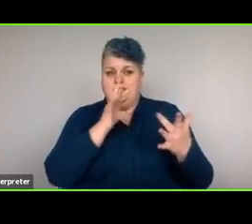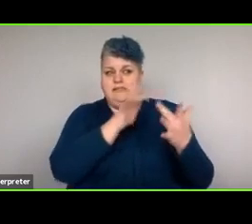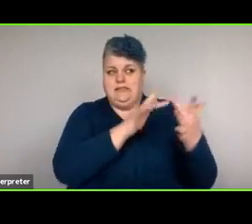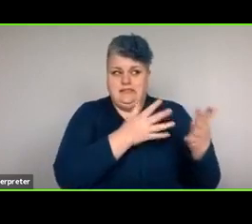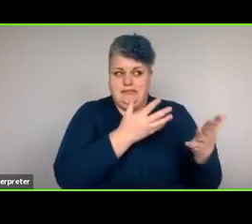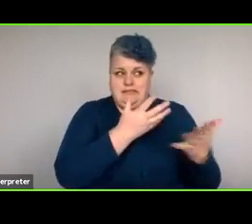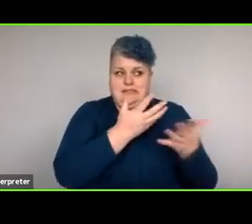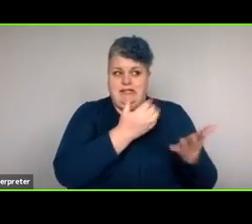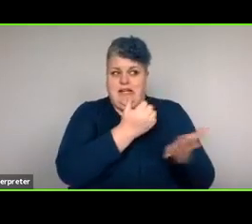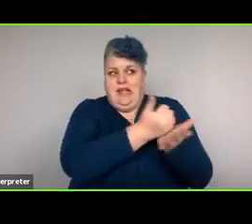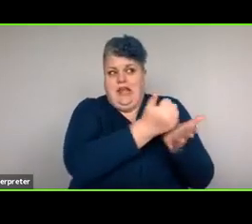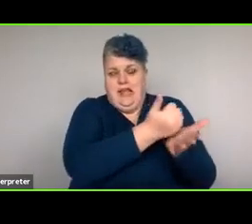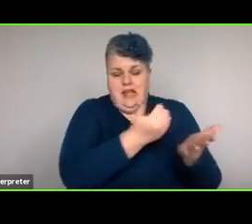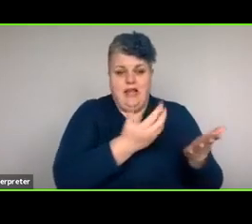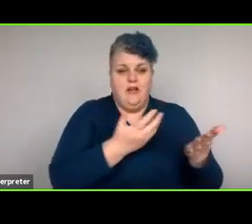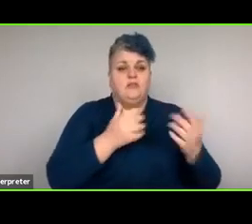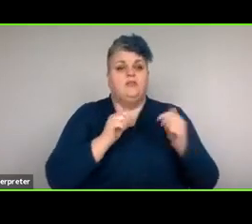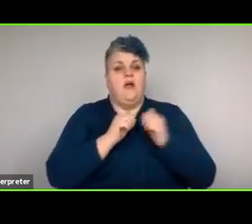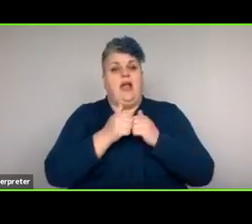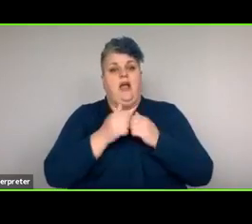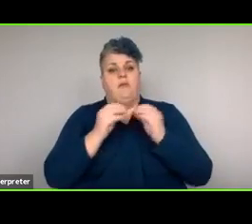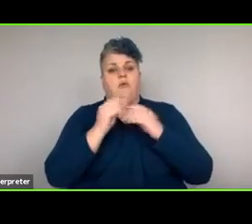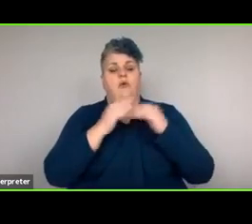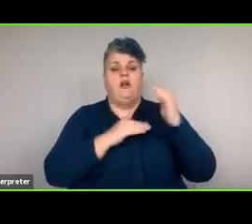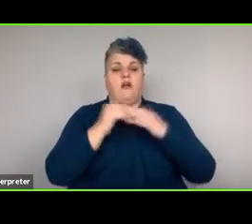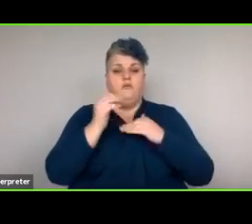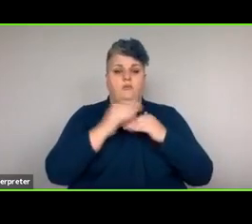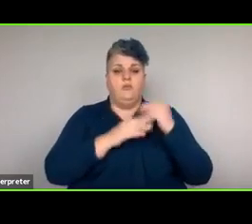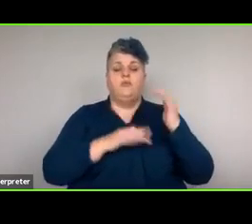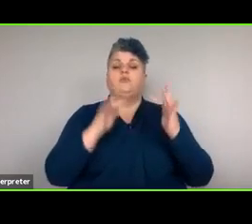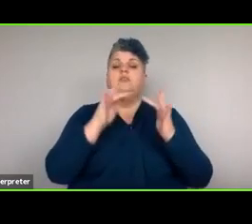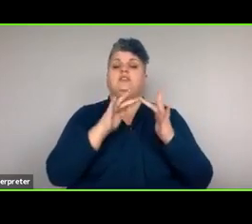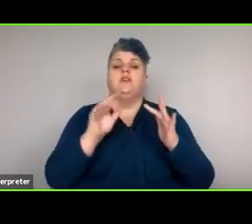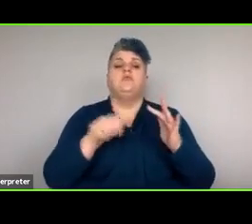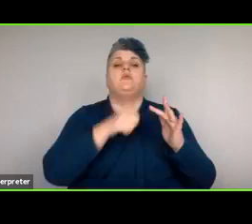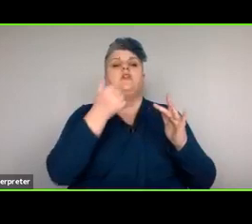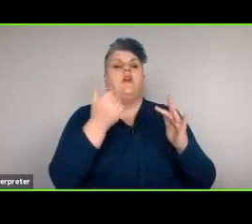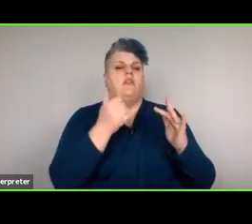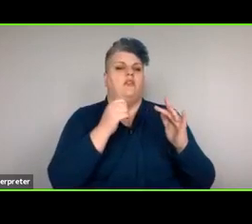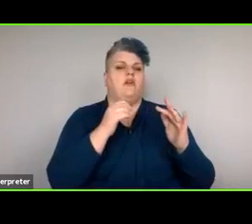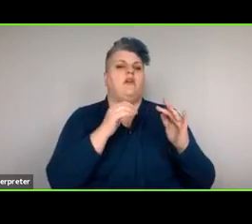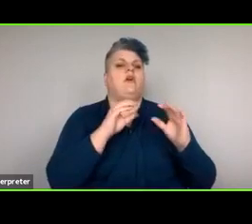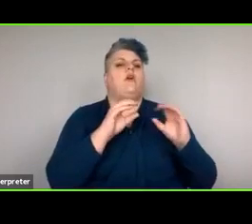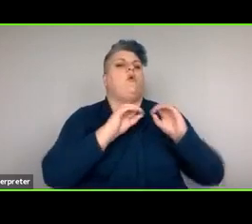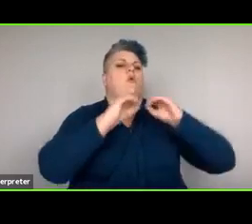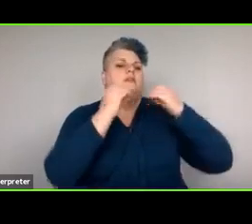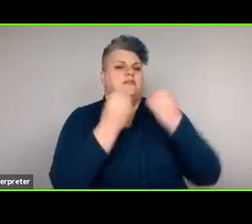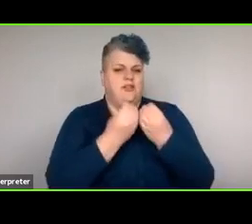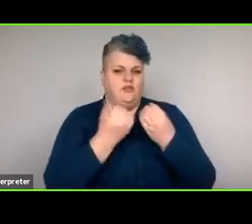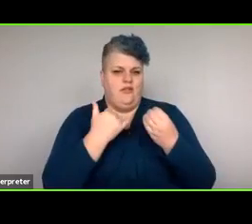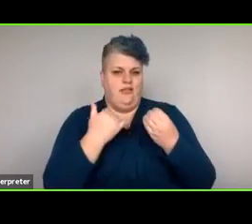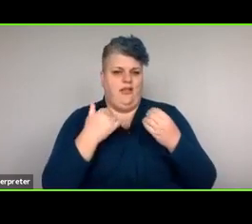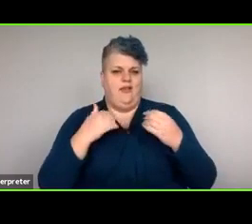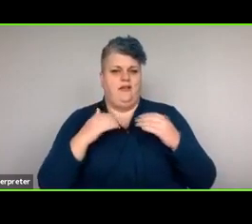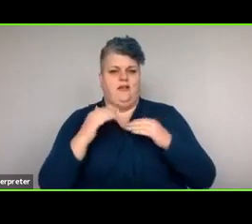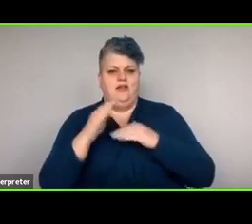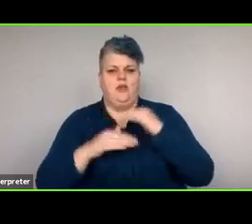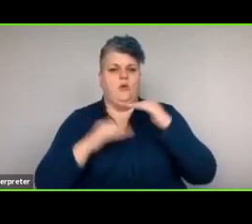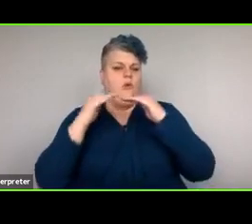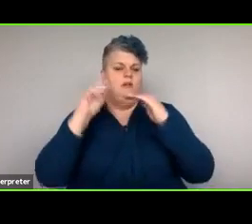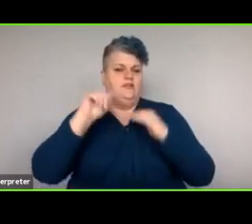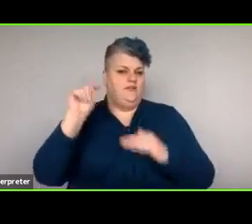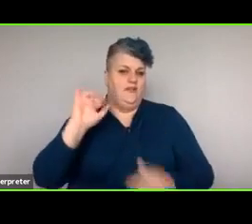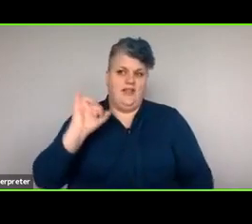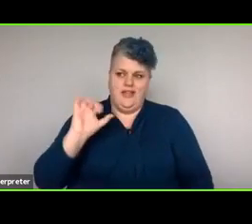might want to do it or might make it more comfortable is to reach out to an organization like Equality Toledo and get a hold of Sheena, because